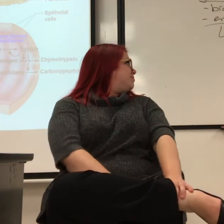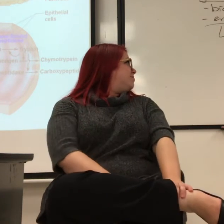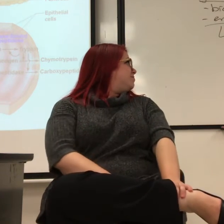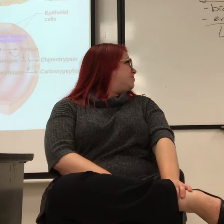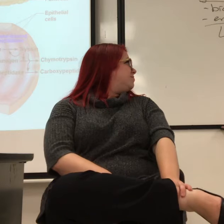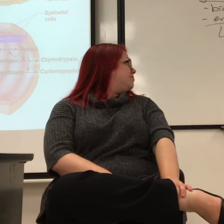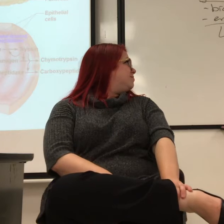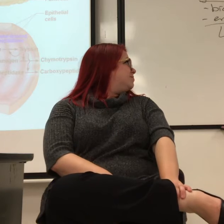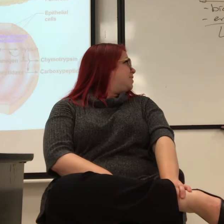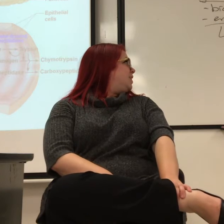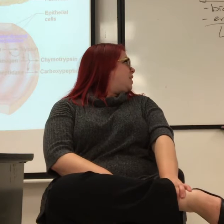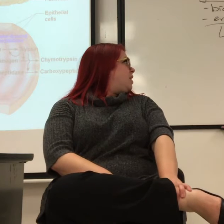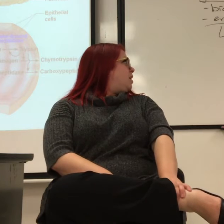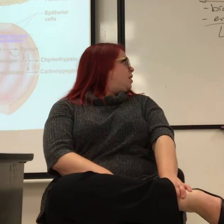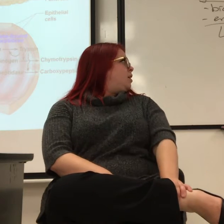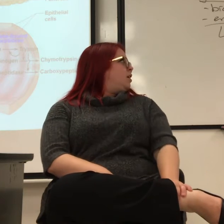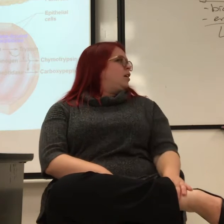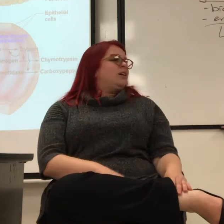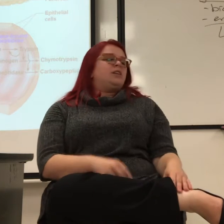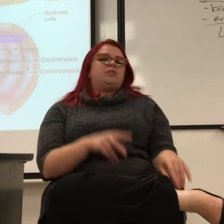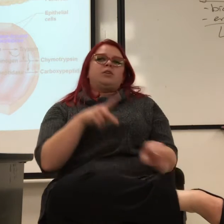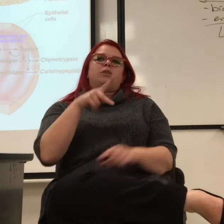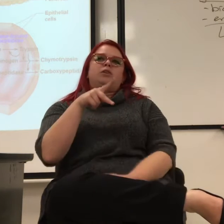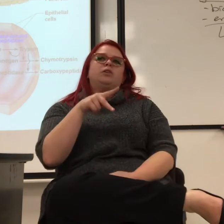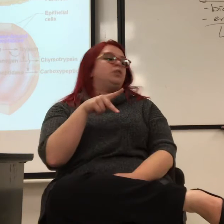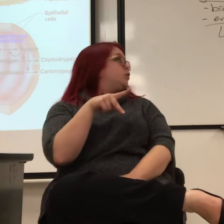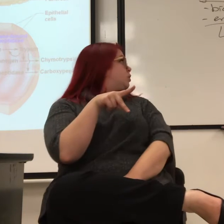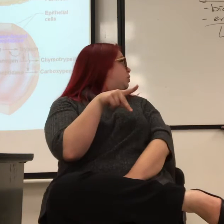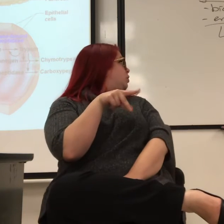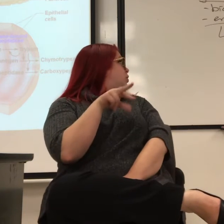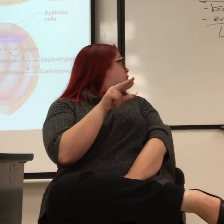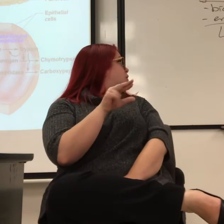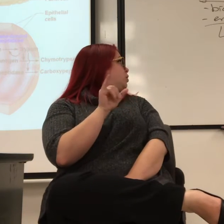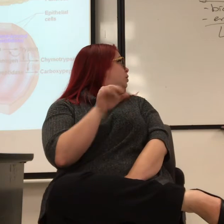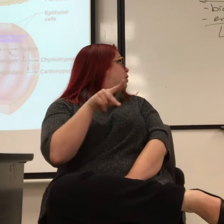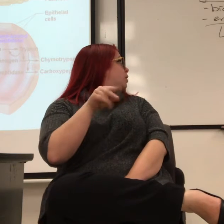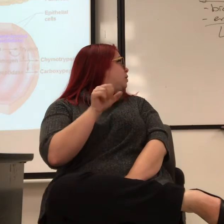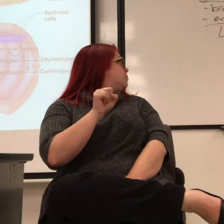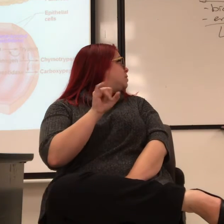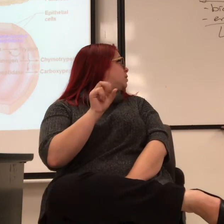the trypsinogen to its active form, trypsin.